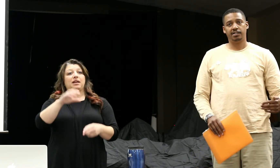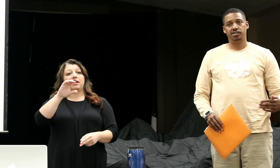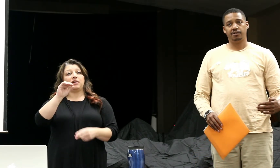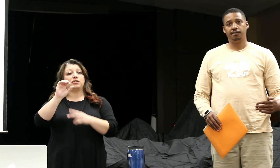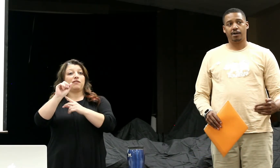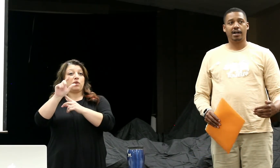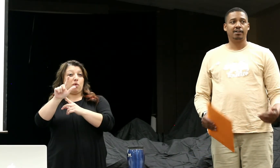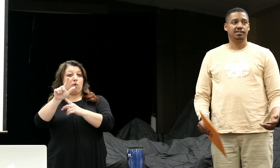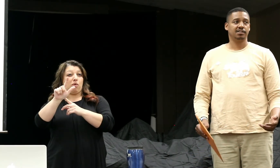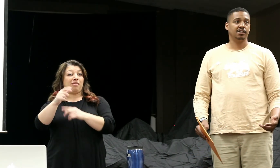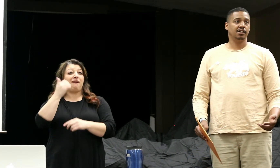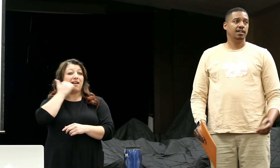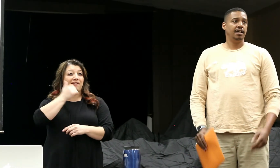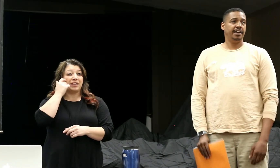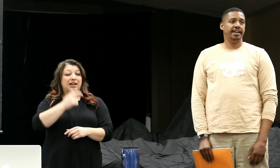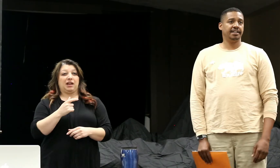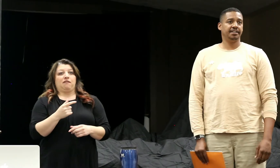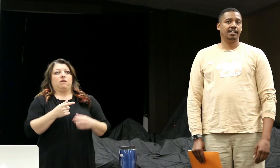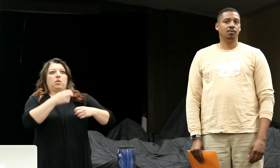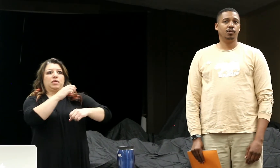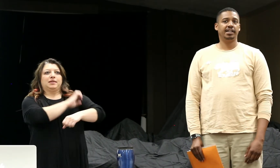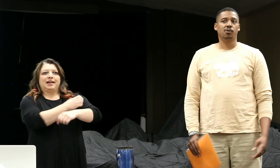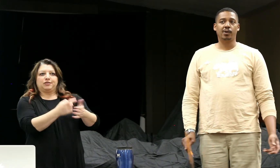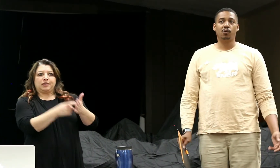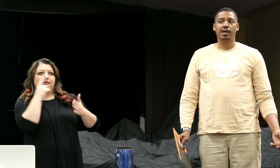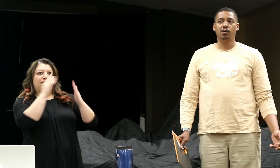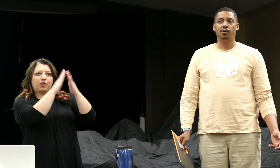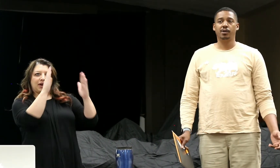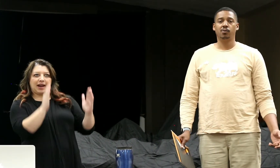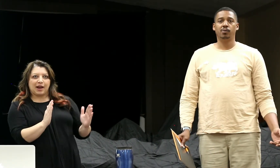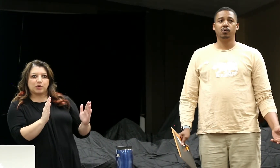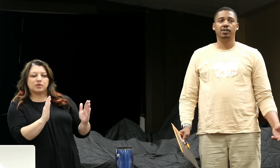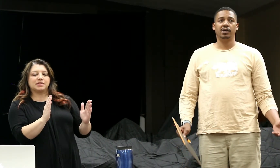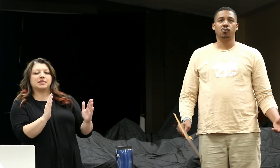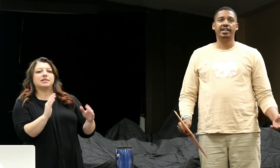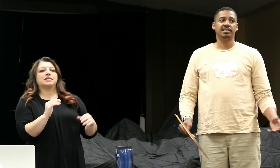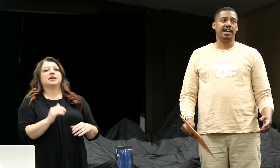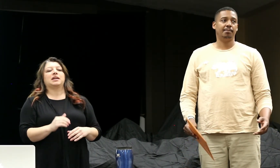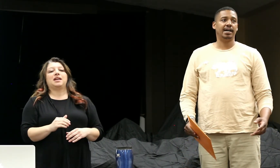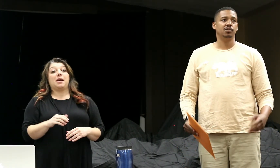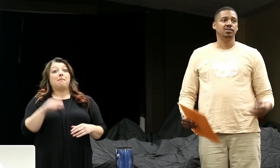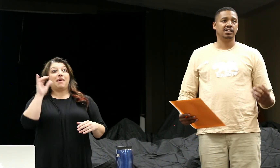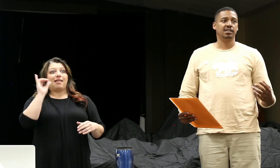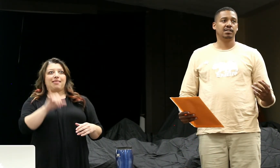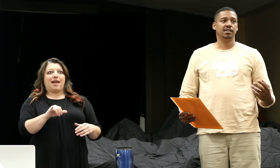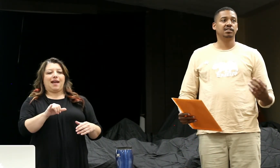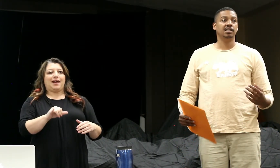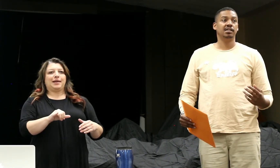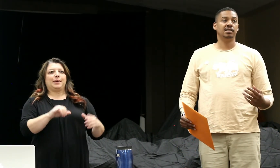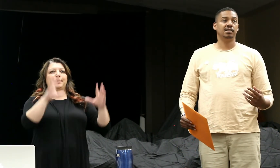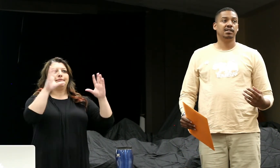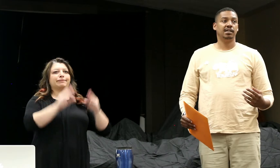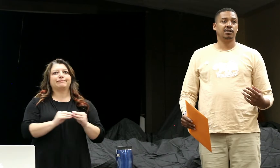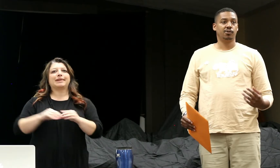energy for our houses. And we get away with, we would erase that by using the sun and green